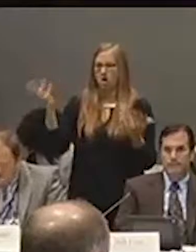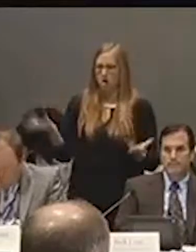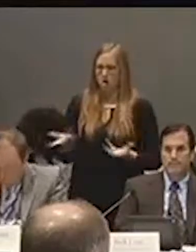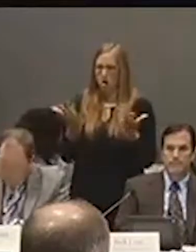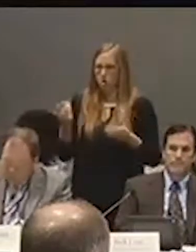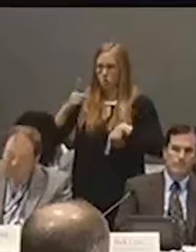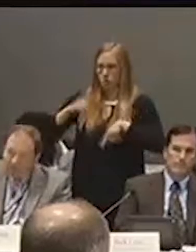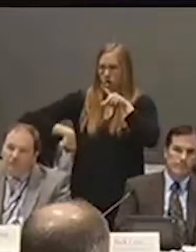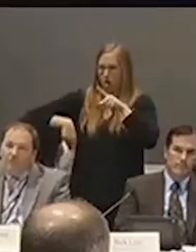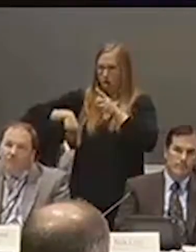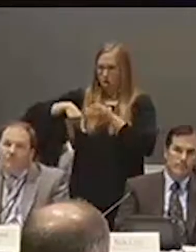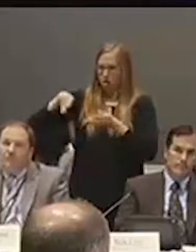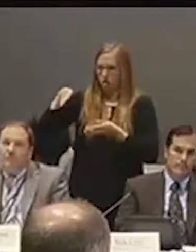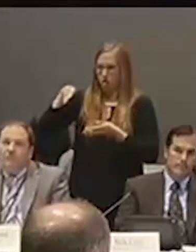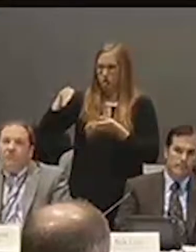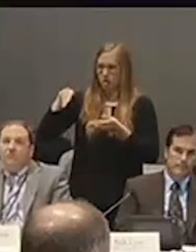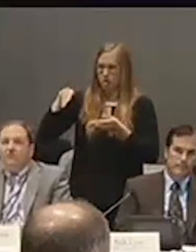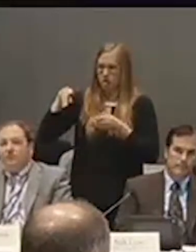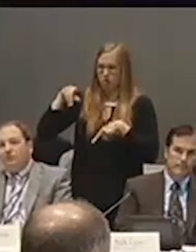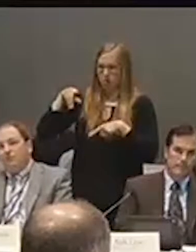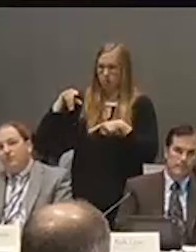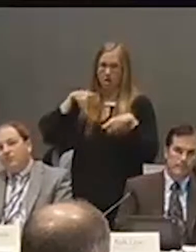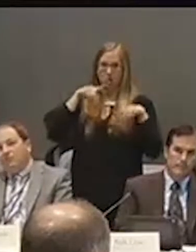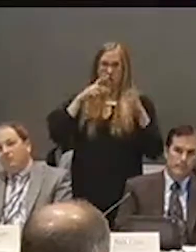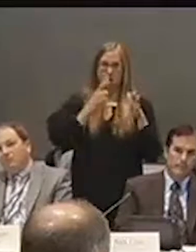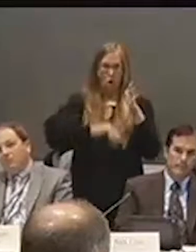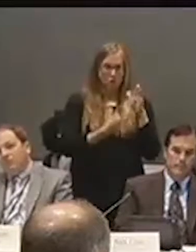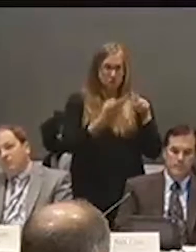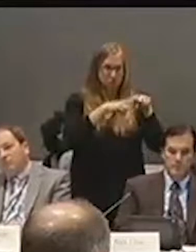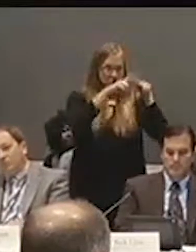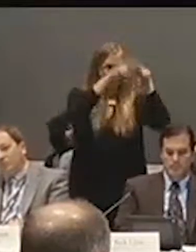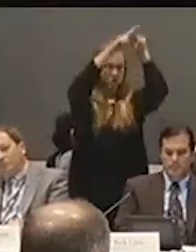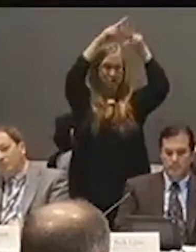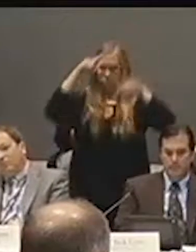does that explain a trend toward